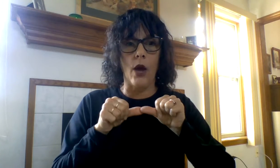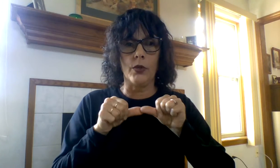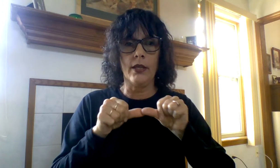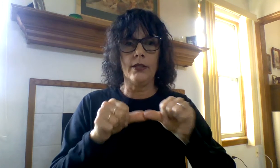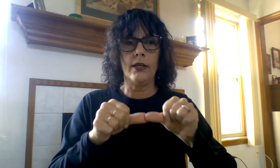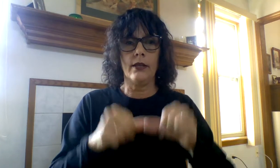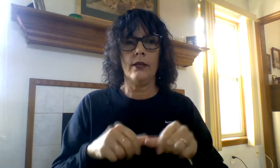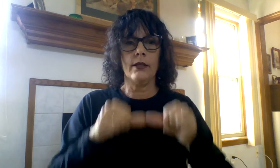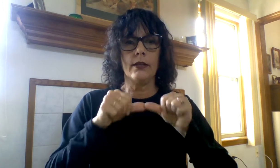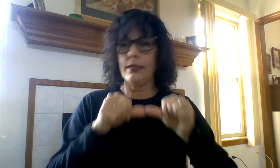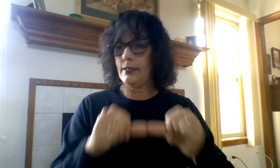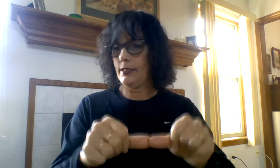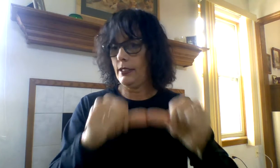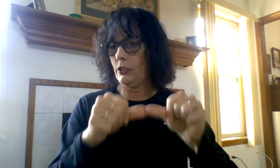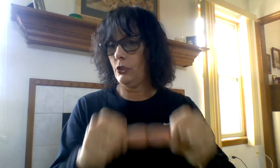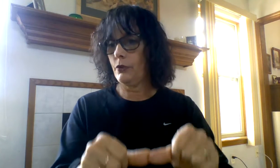out. Continue.